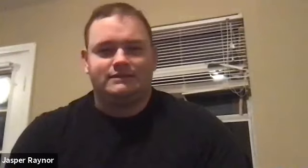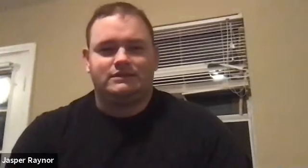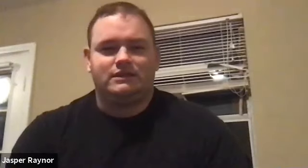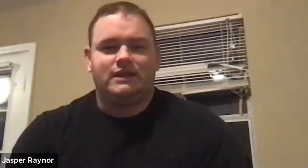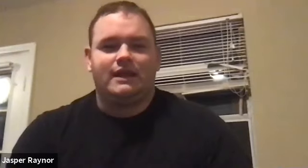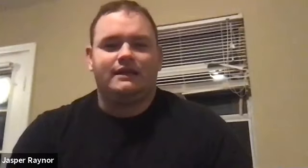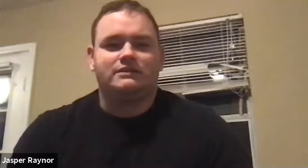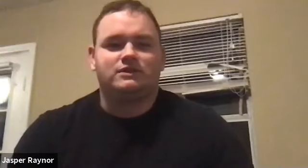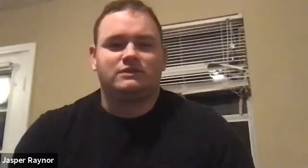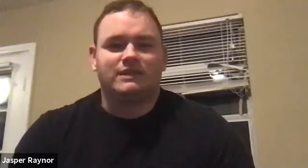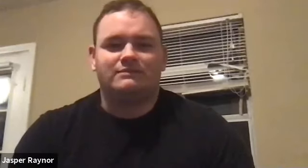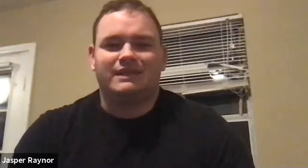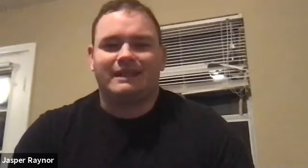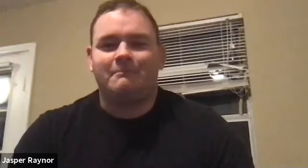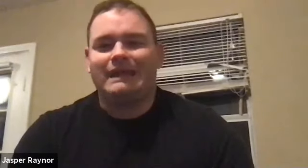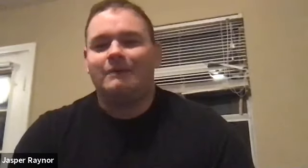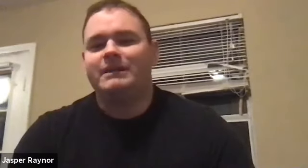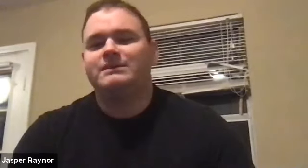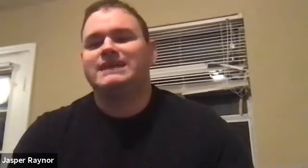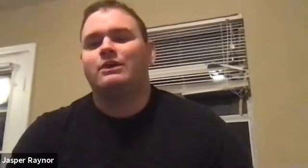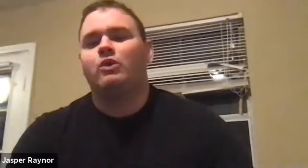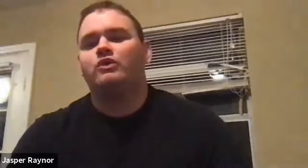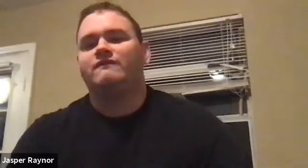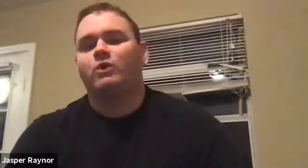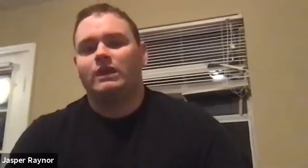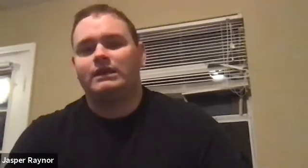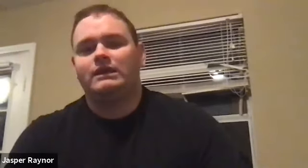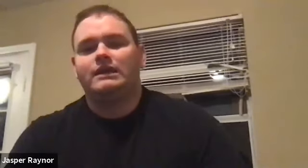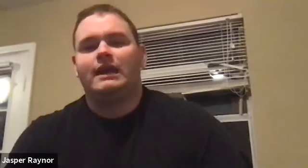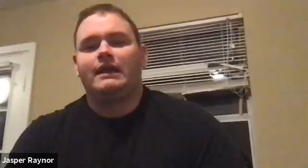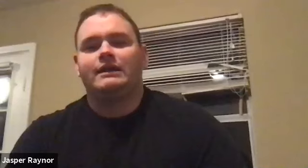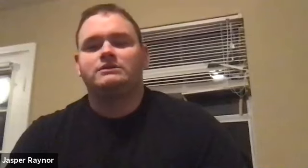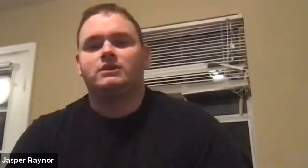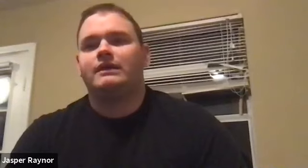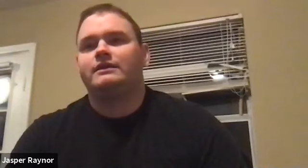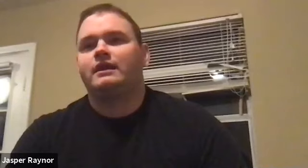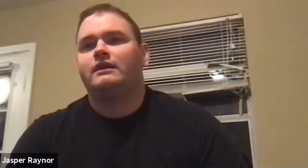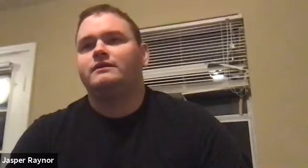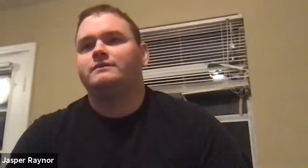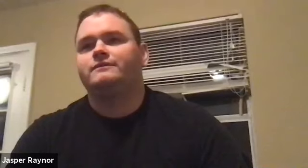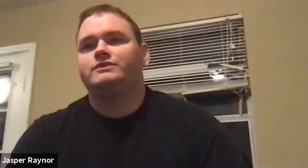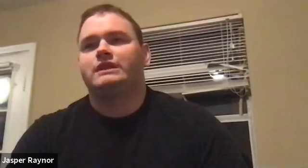hands. And so sometimes like they may not be able to sign a word fully. And so like for